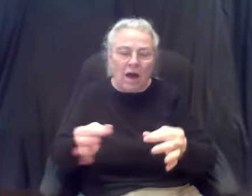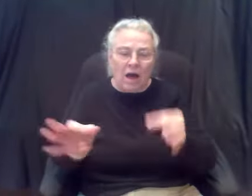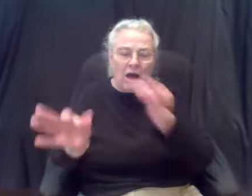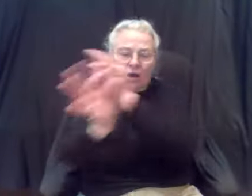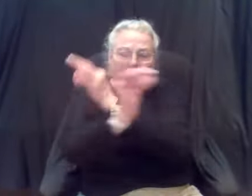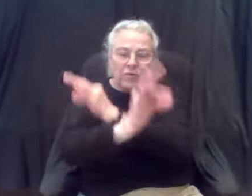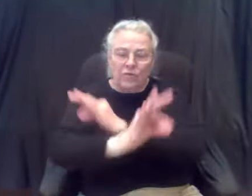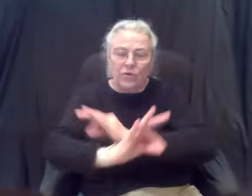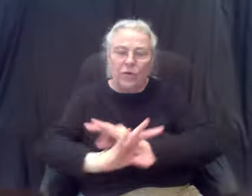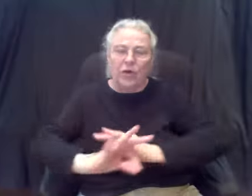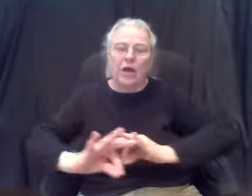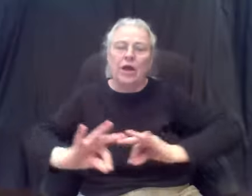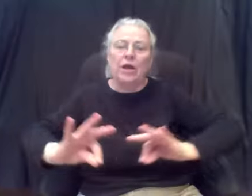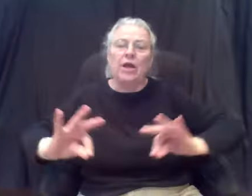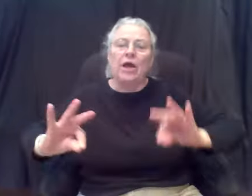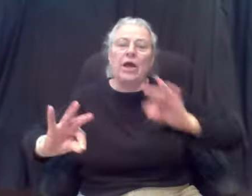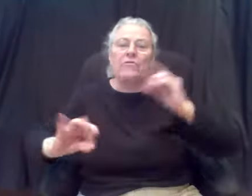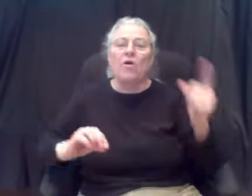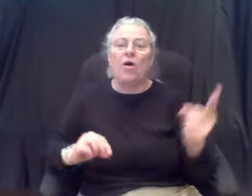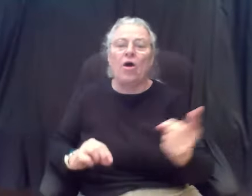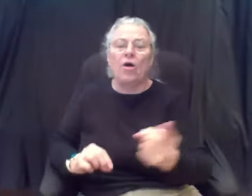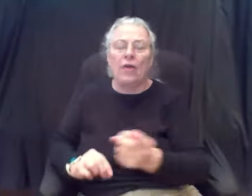justified freely